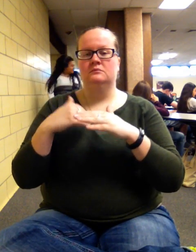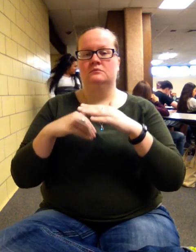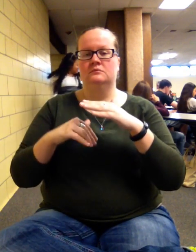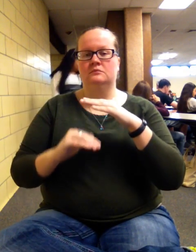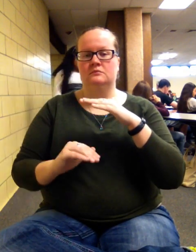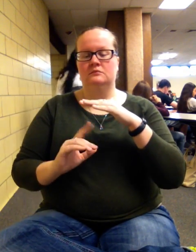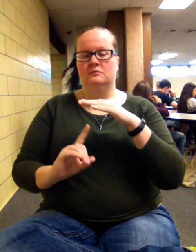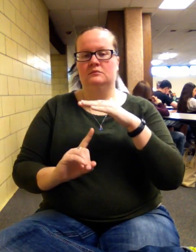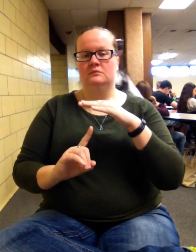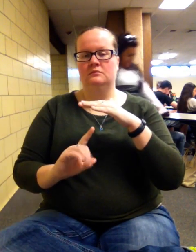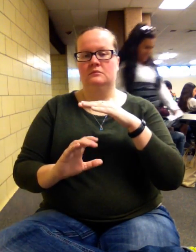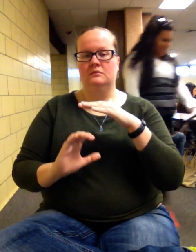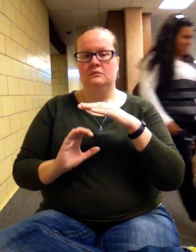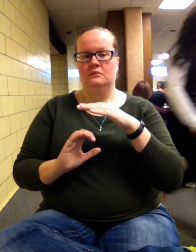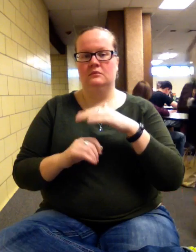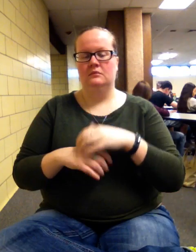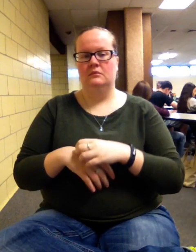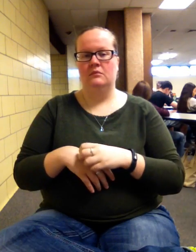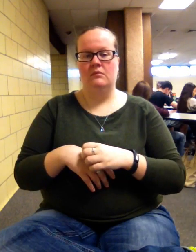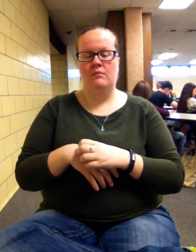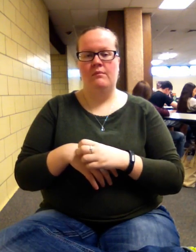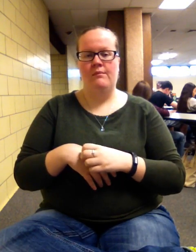The denominator is going to be $100.